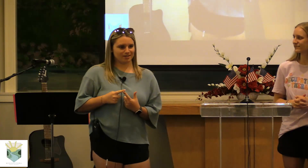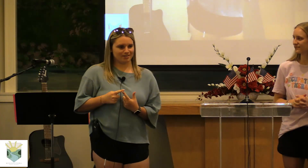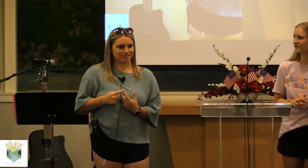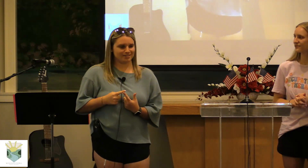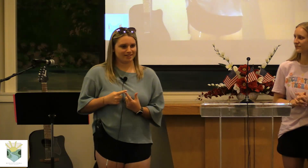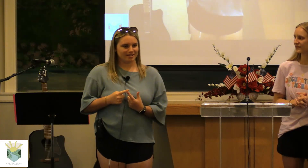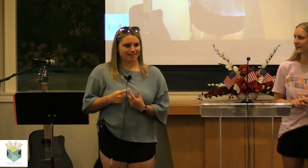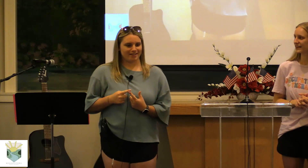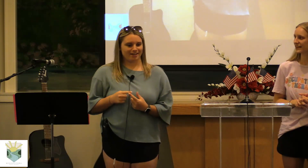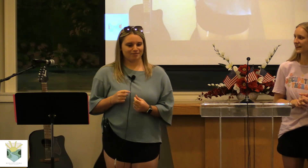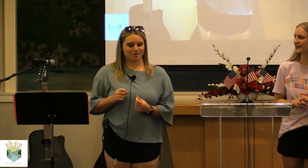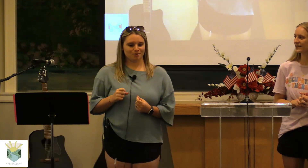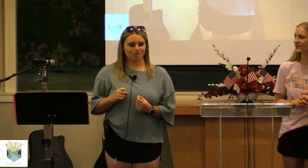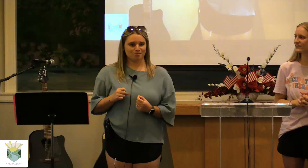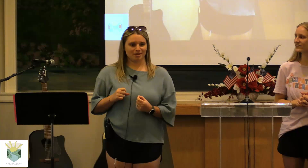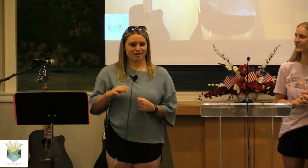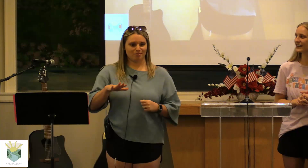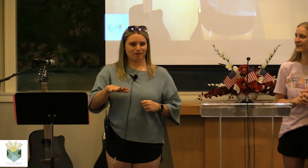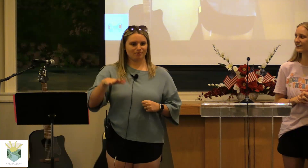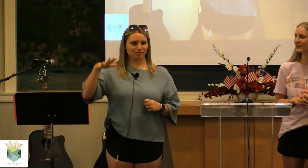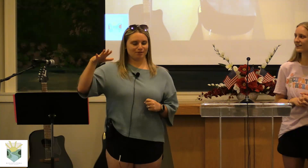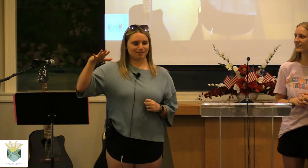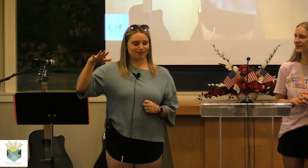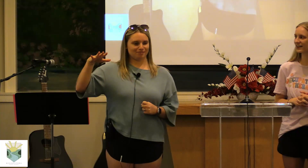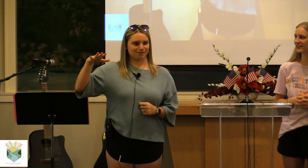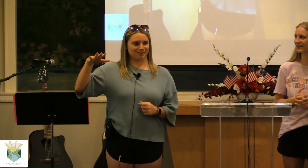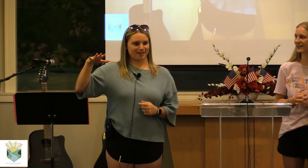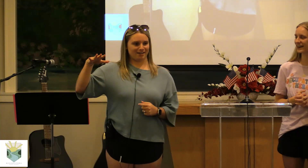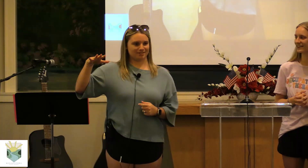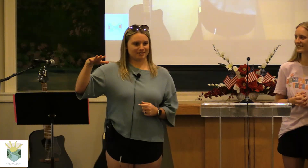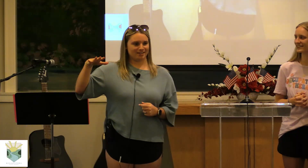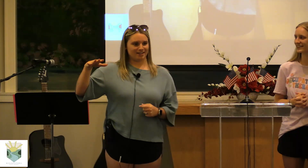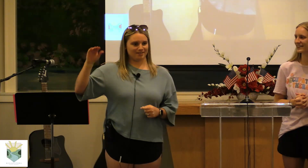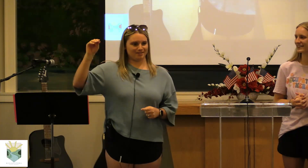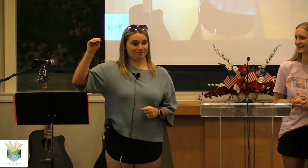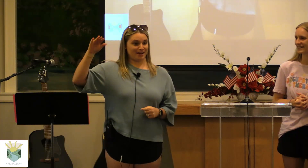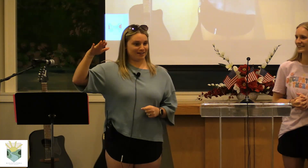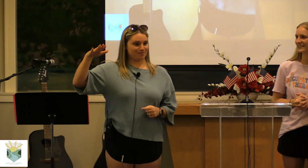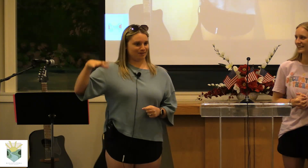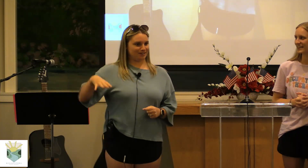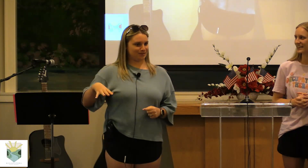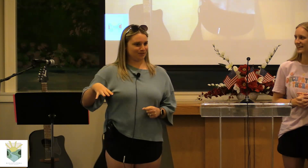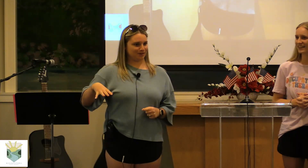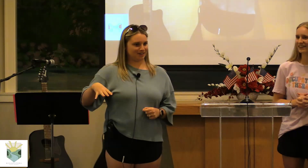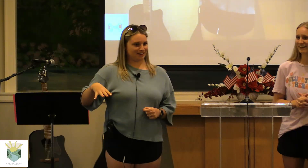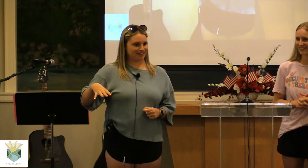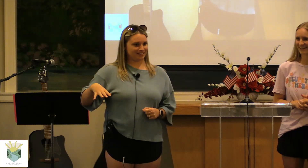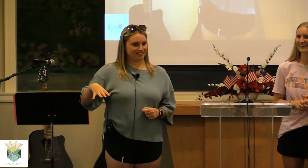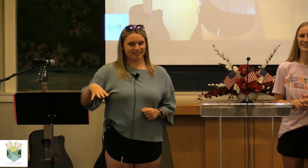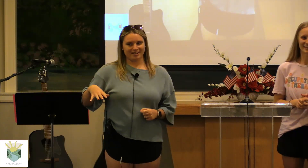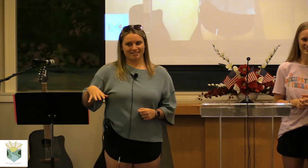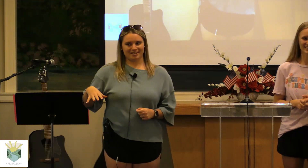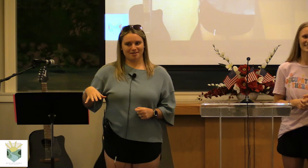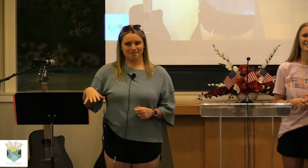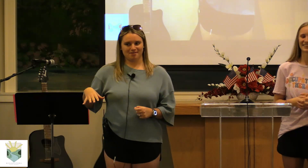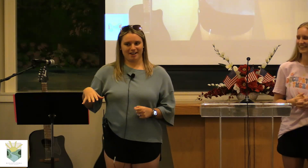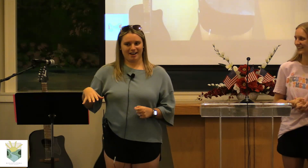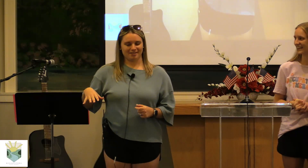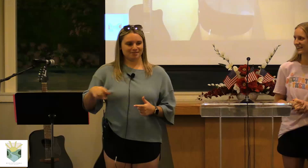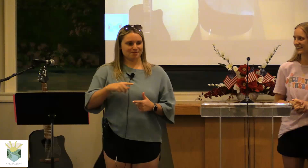because they have a bottom floor and a top floor in the house, and there is a vacuum on each floor, correct? Yes. So I don't know which